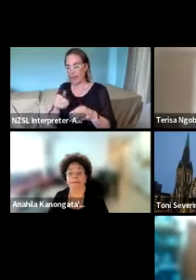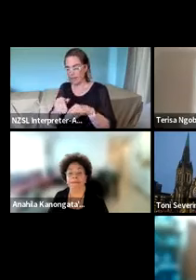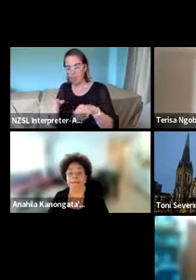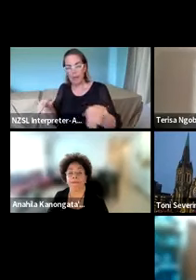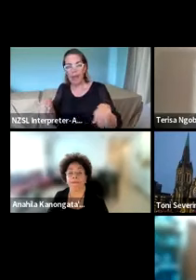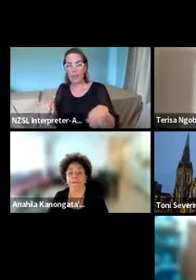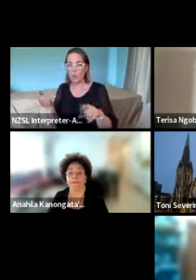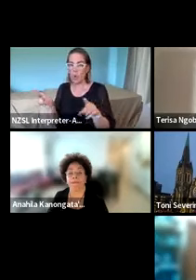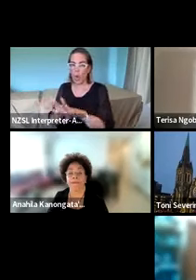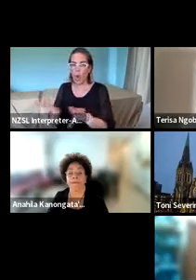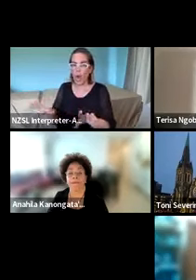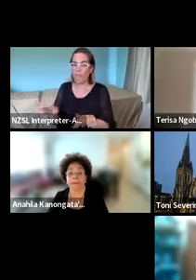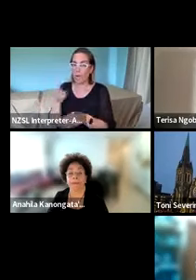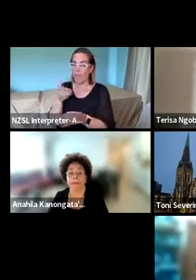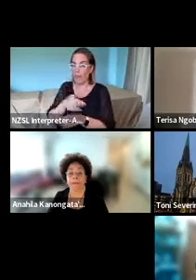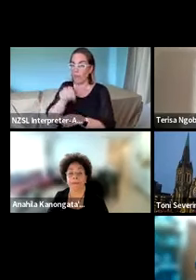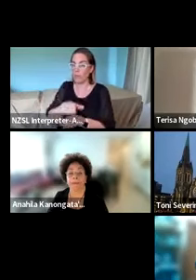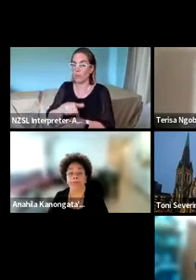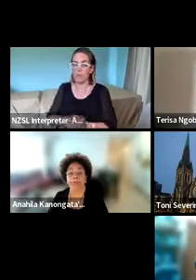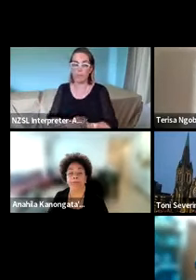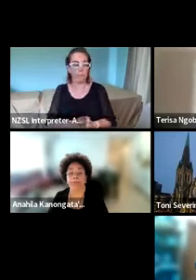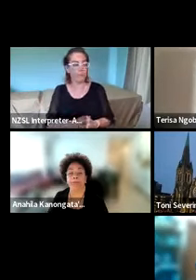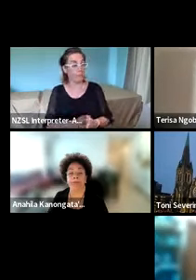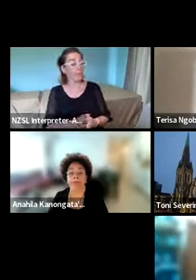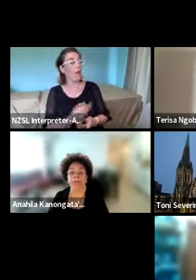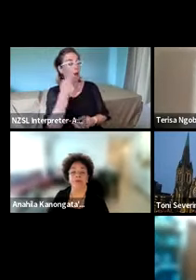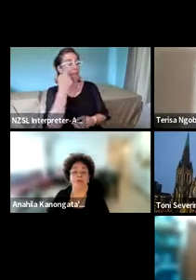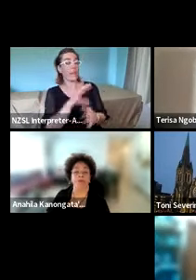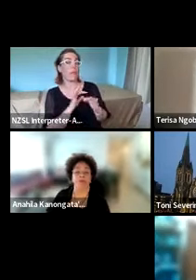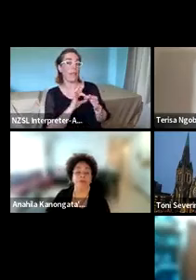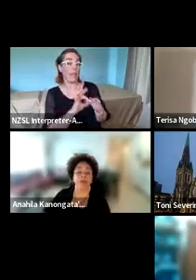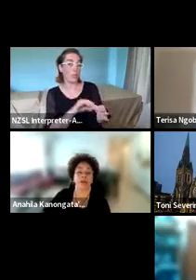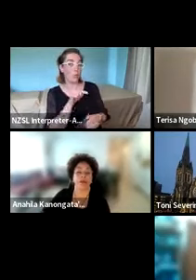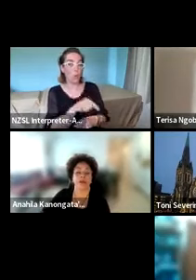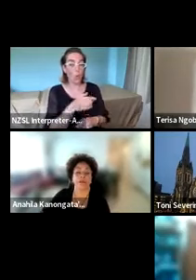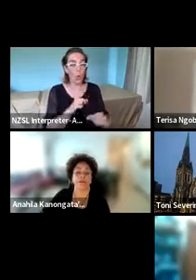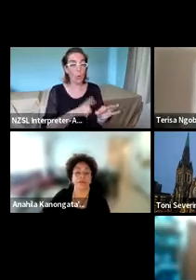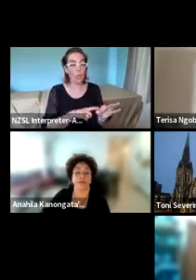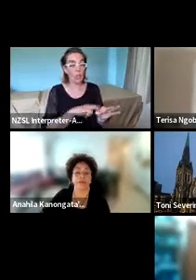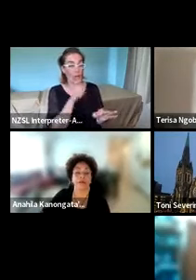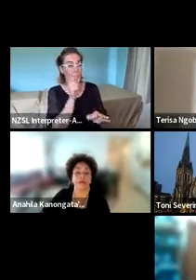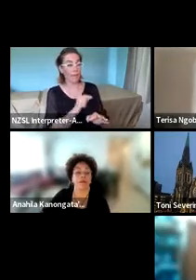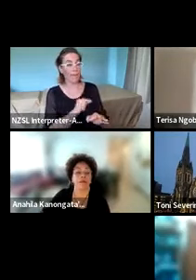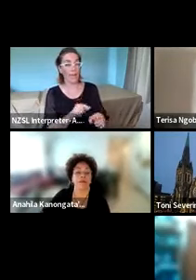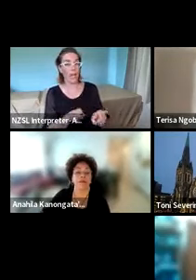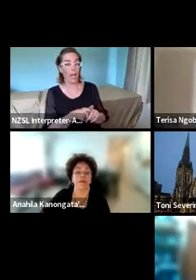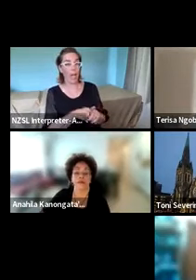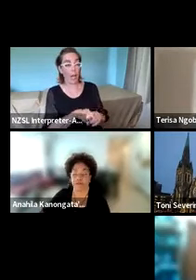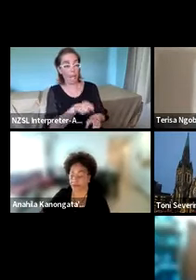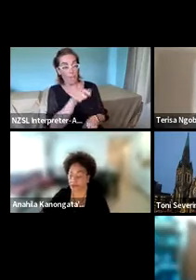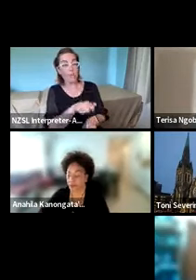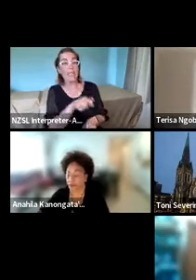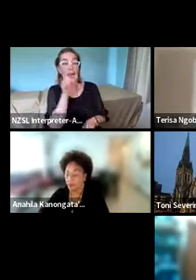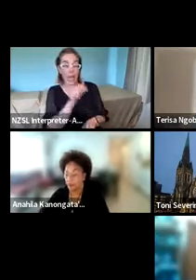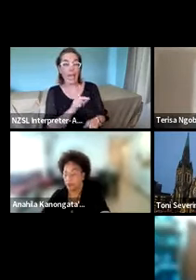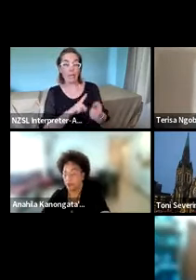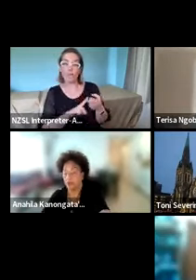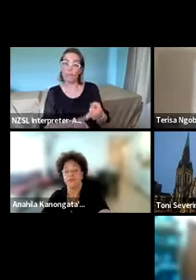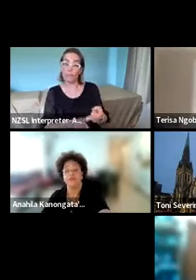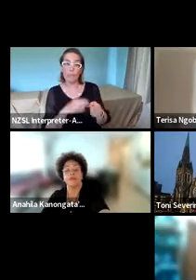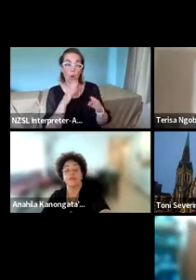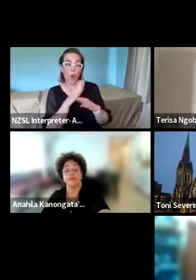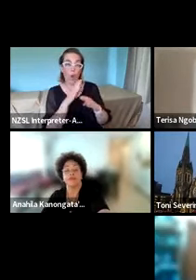facing? Well, I think in regard to your question, it could be either that a person could remain anonymous, a